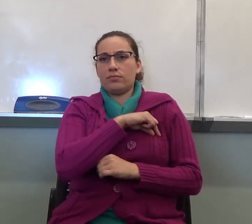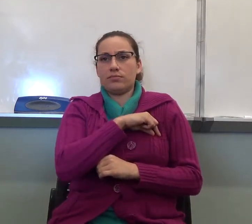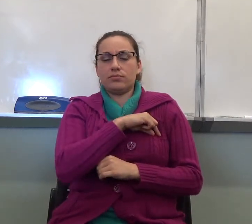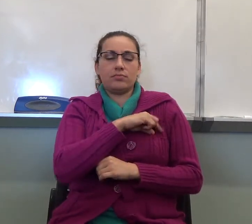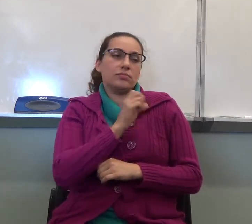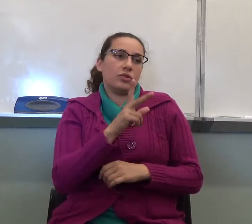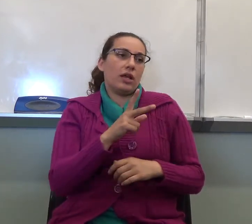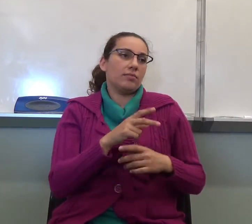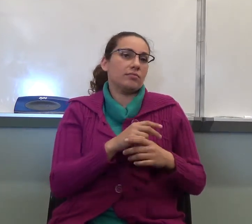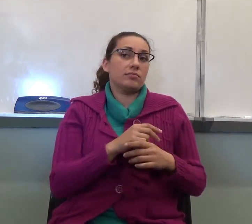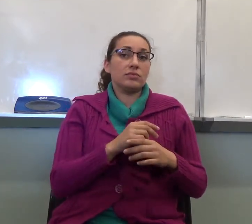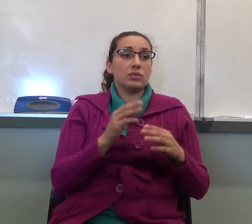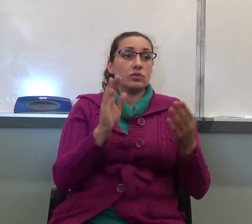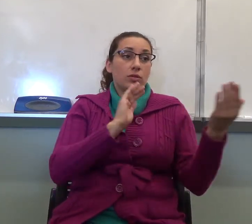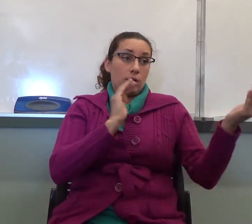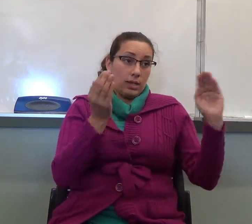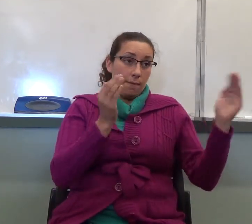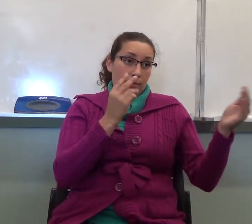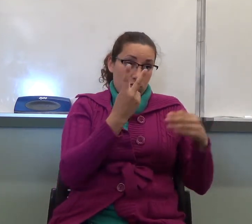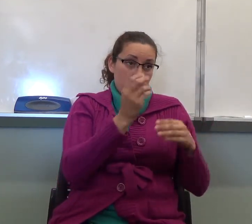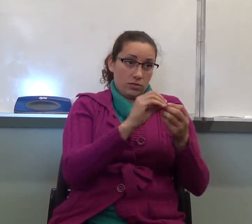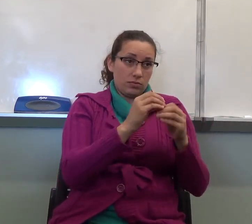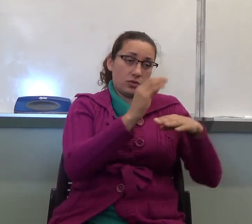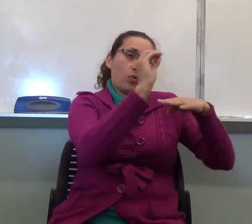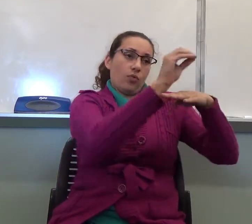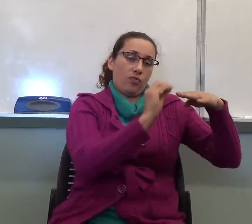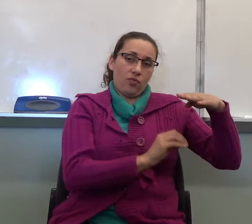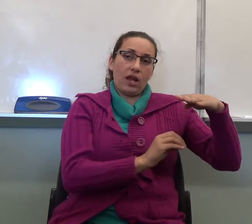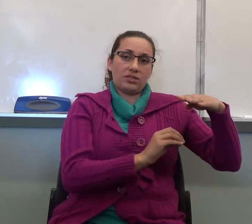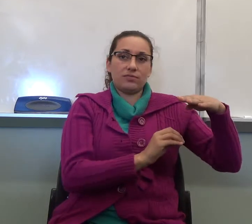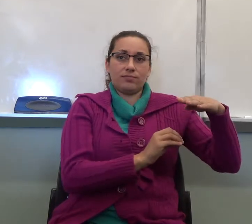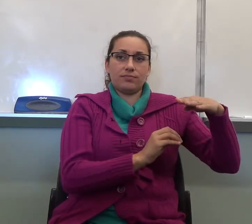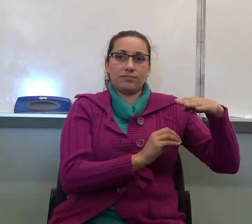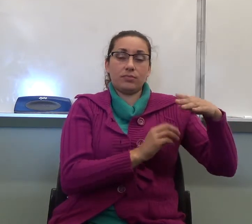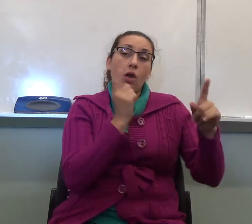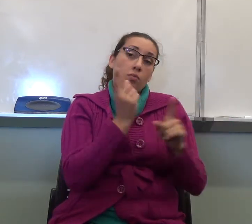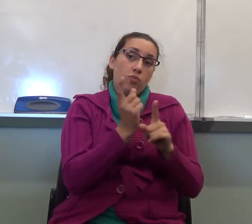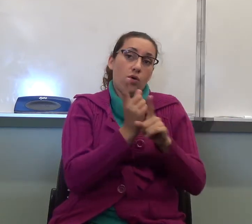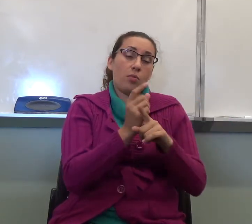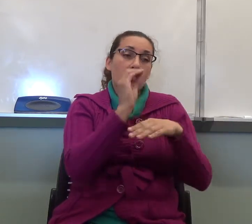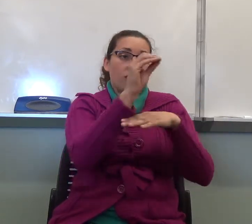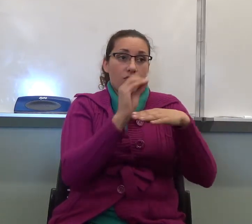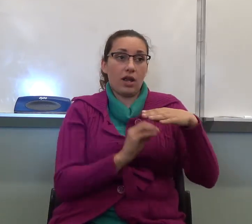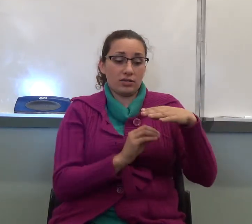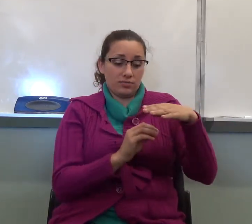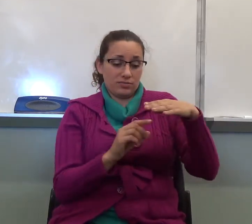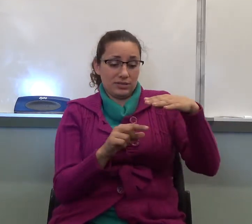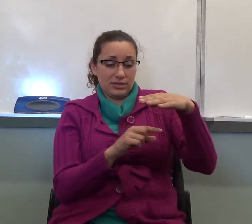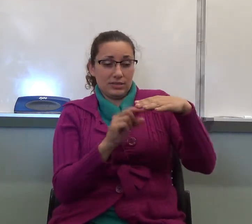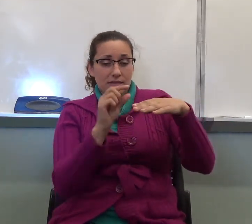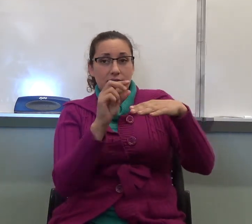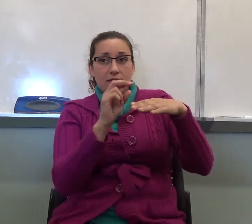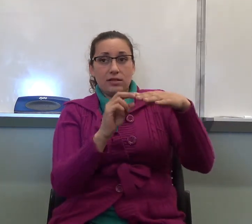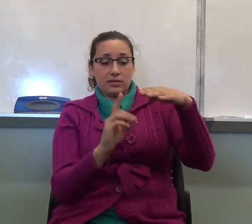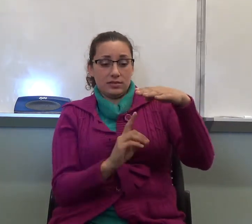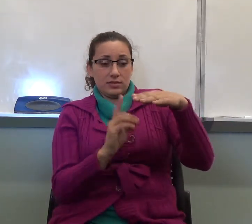the ratio of 2 numbers. It's a fraction. And if it is a proper fraction, the numerator will always be less than the denominator, unless